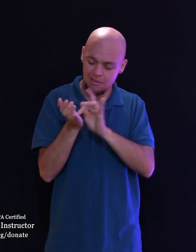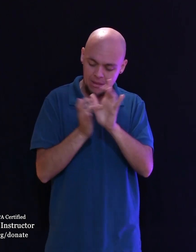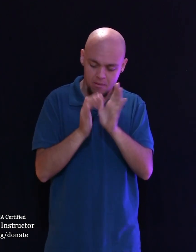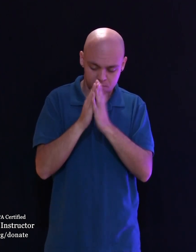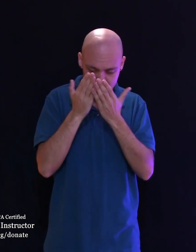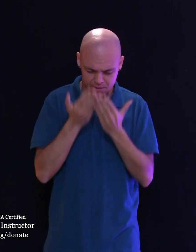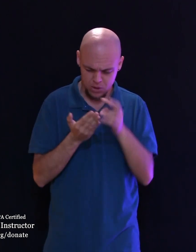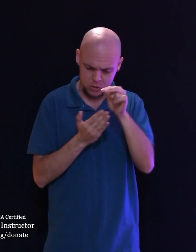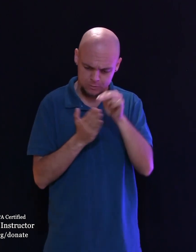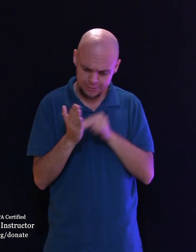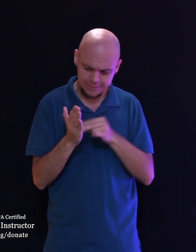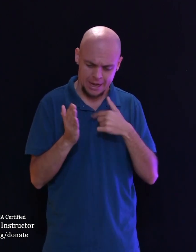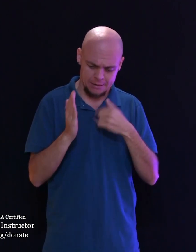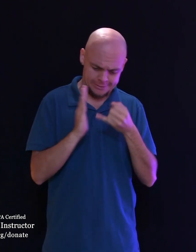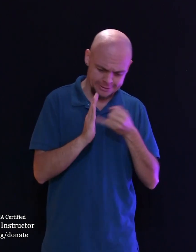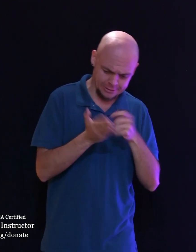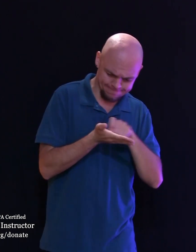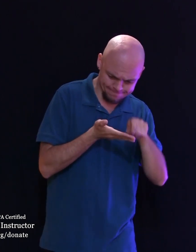free exercise of my religion.